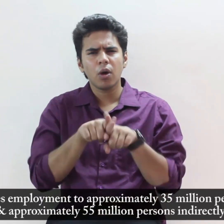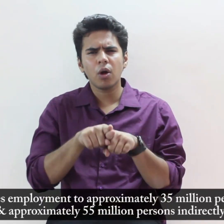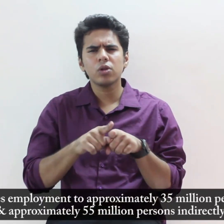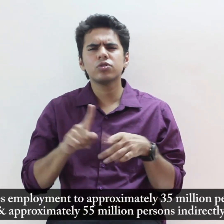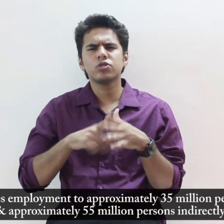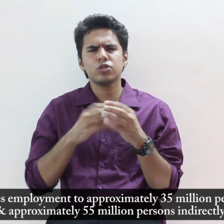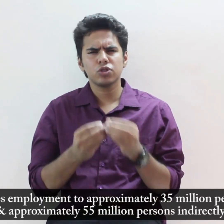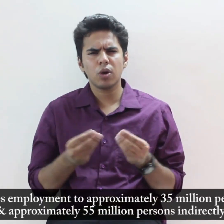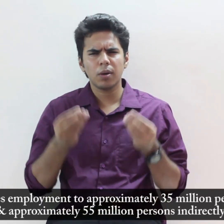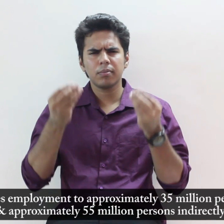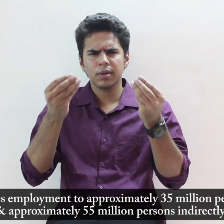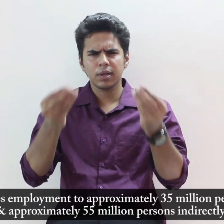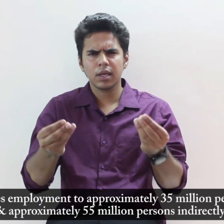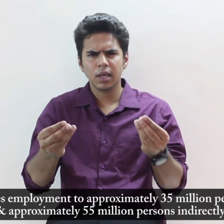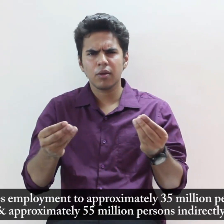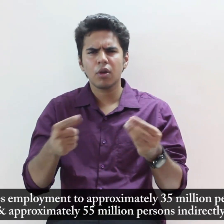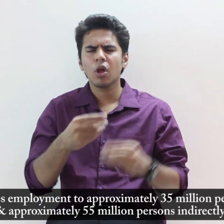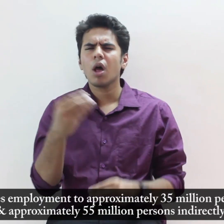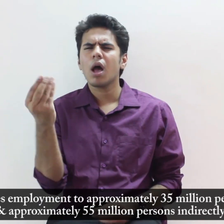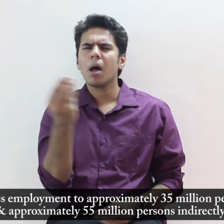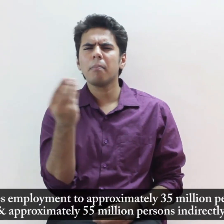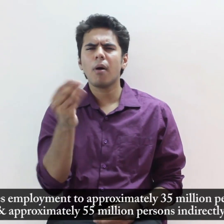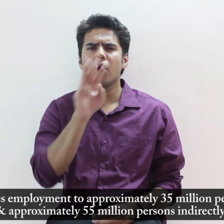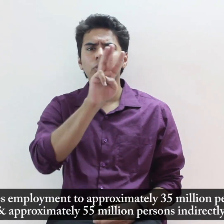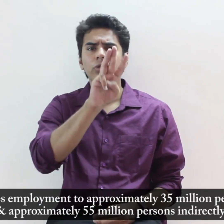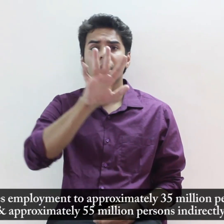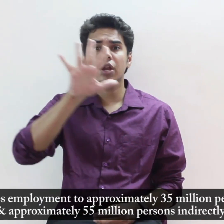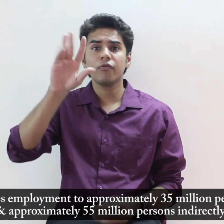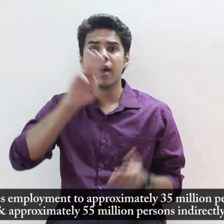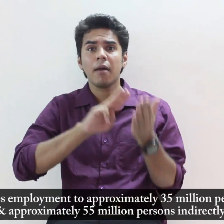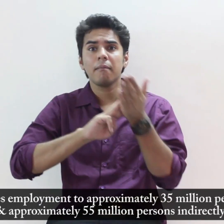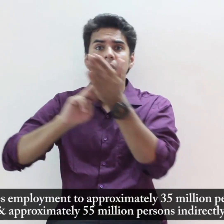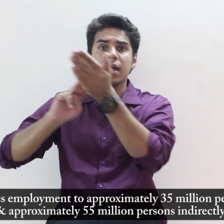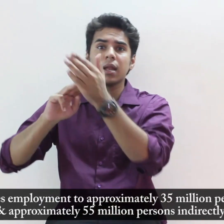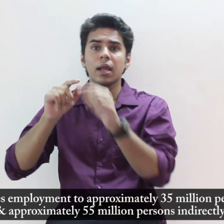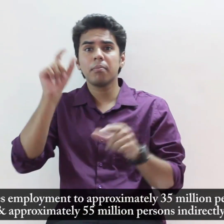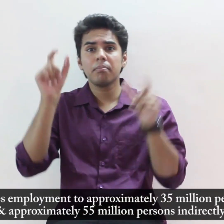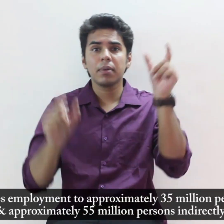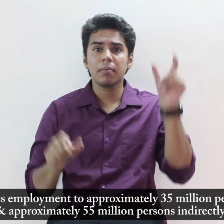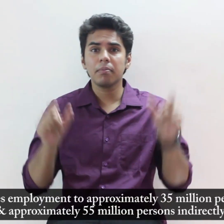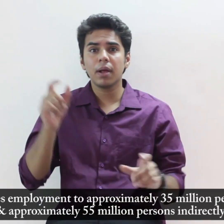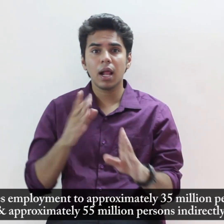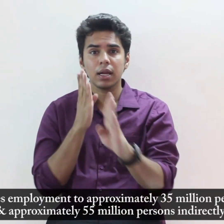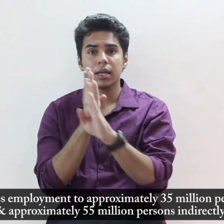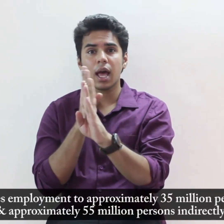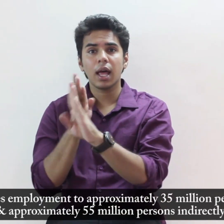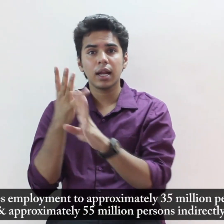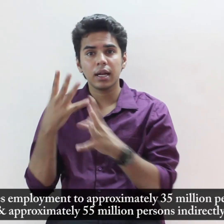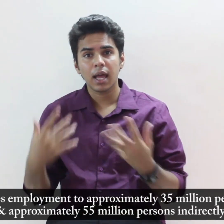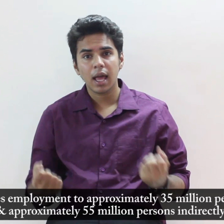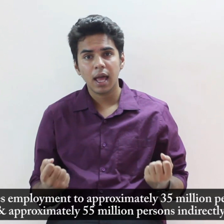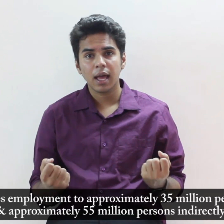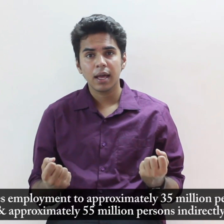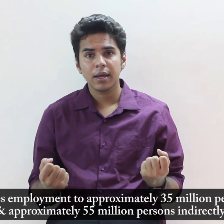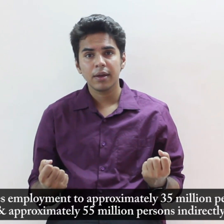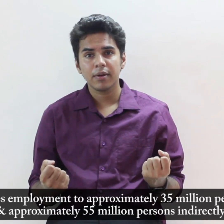provides employment to approximately 35 million persons directly and approximately 55 million